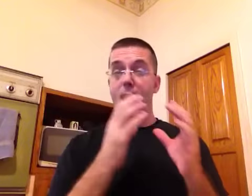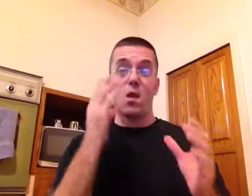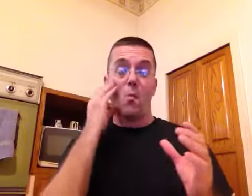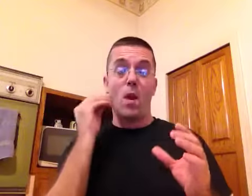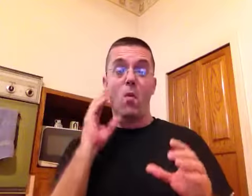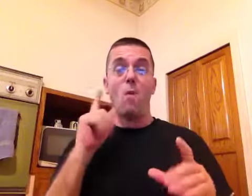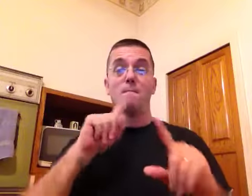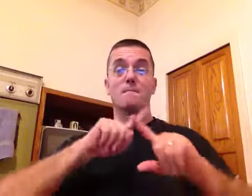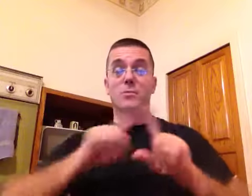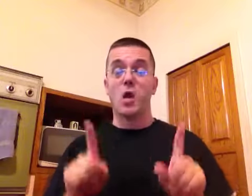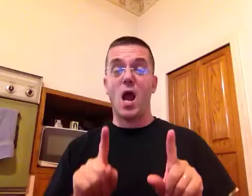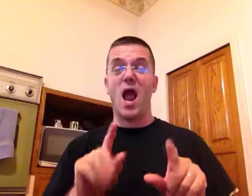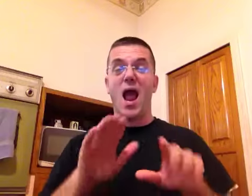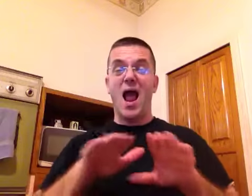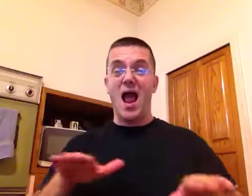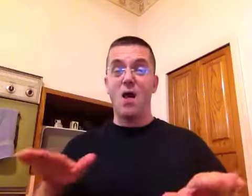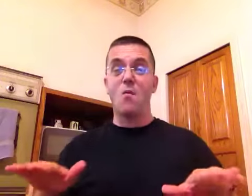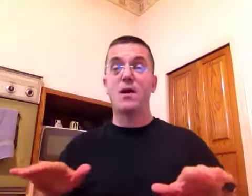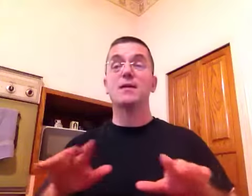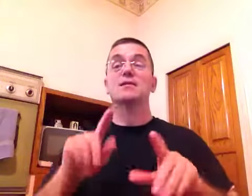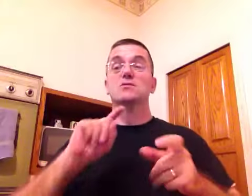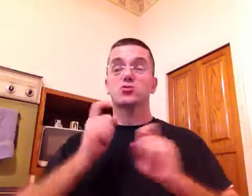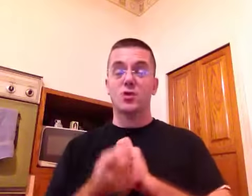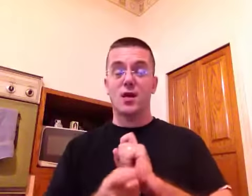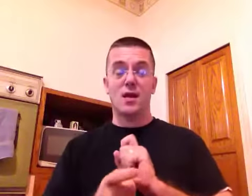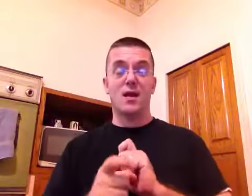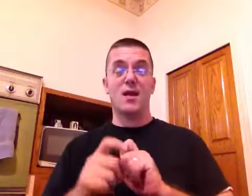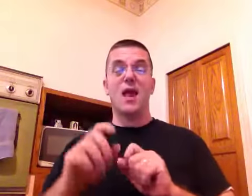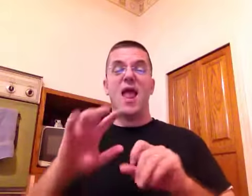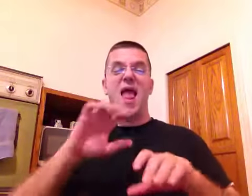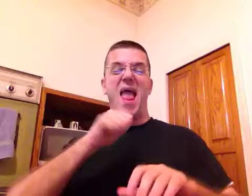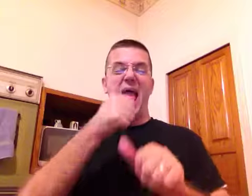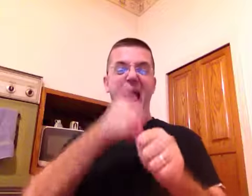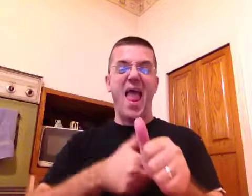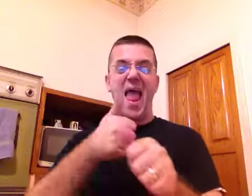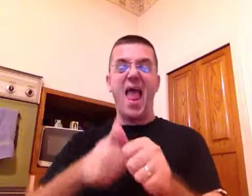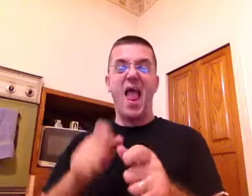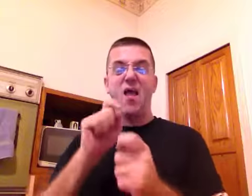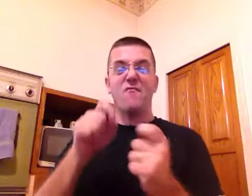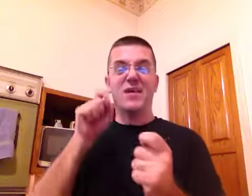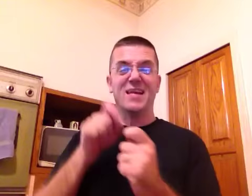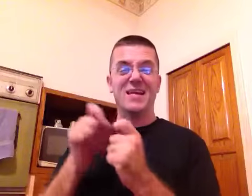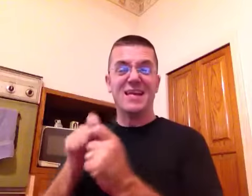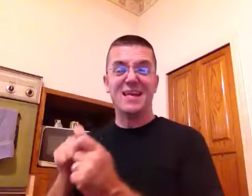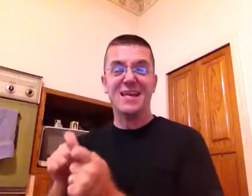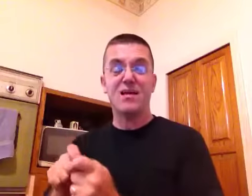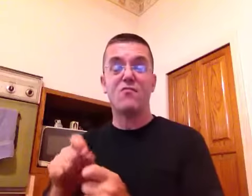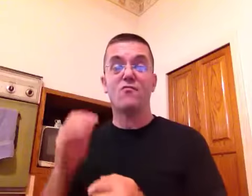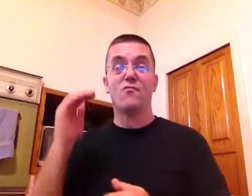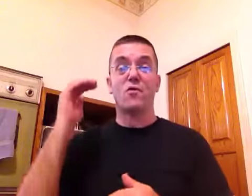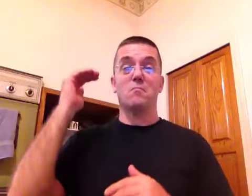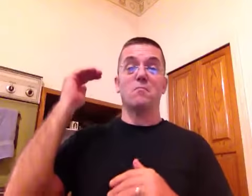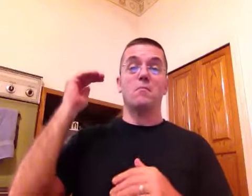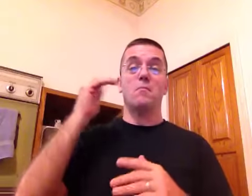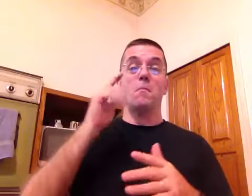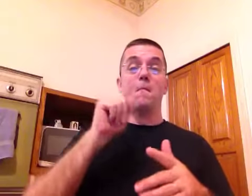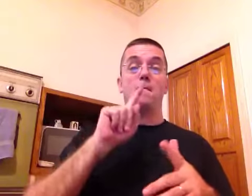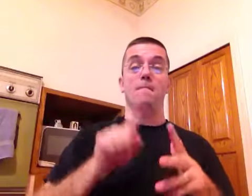kits, everything about Financial Peace University. Every detail of it, from the top to the bottom, has been